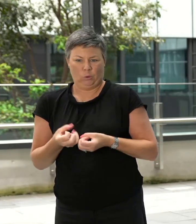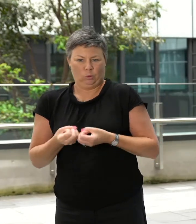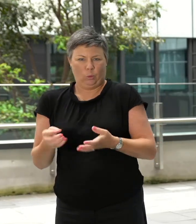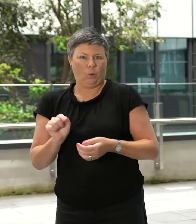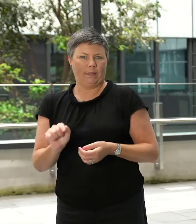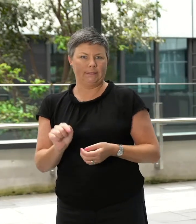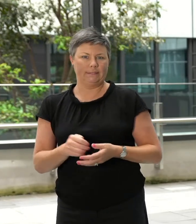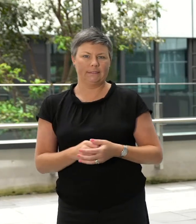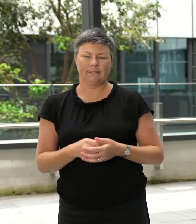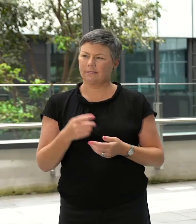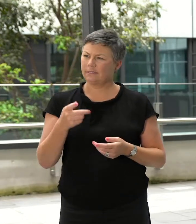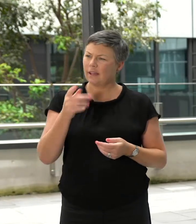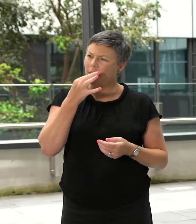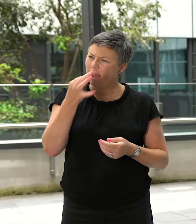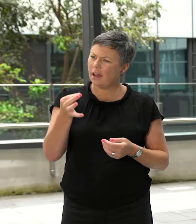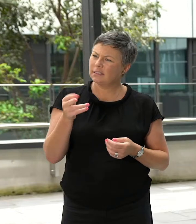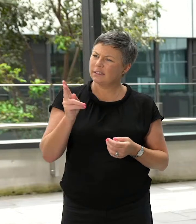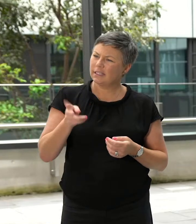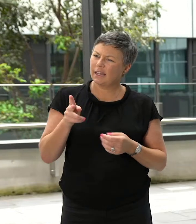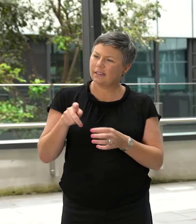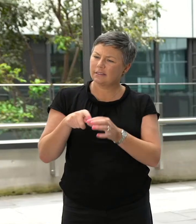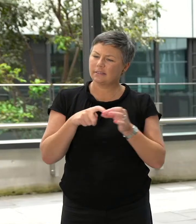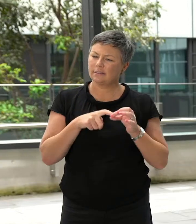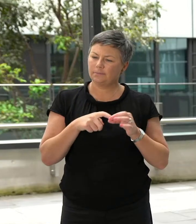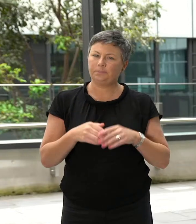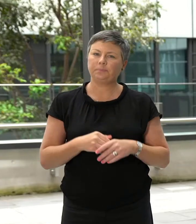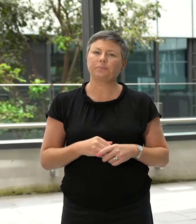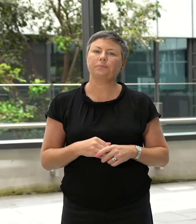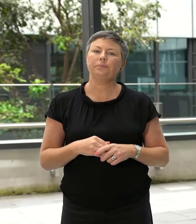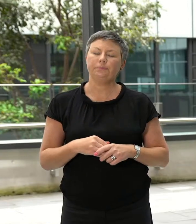Sorry, could you just repeat the question?